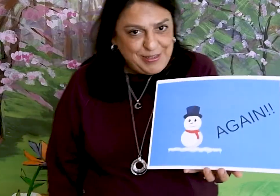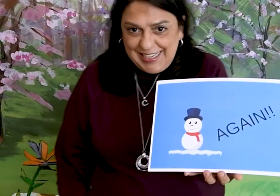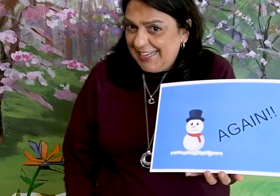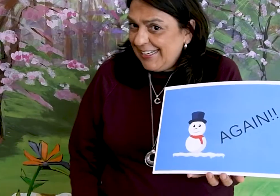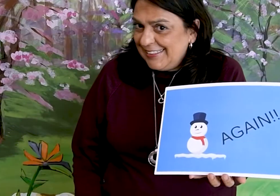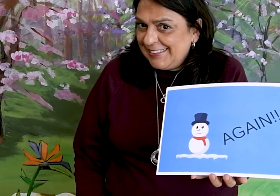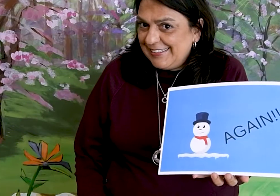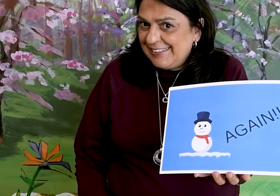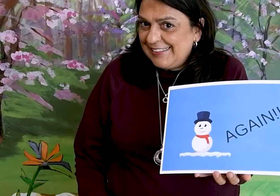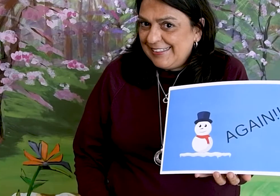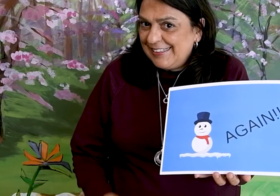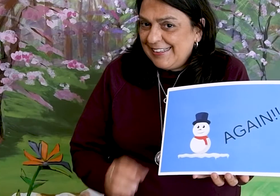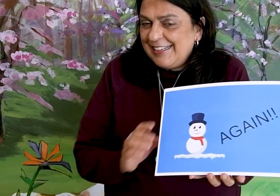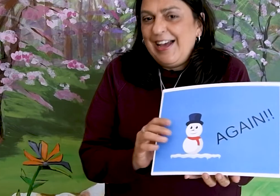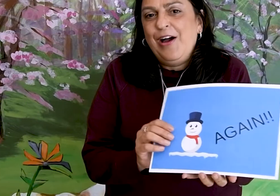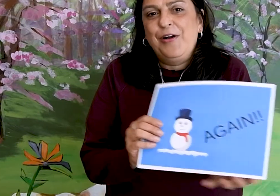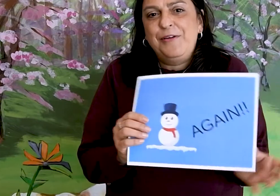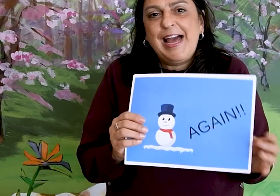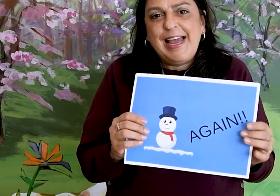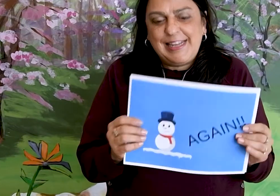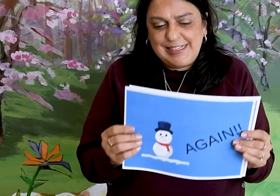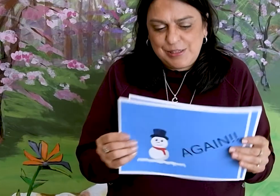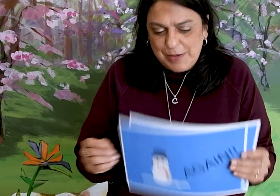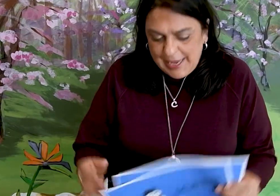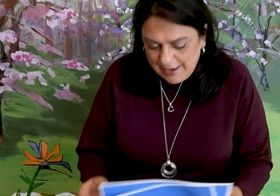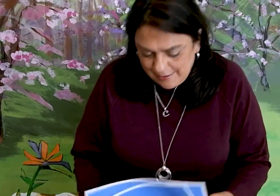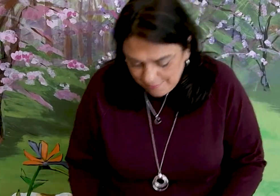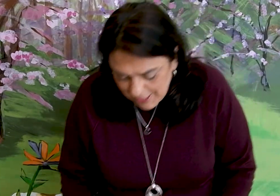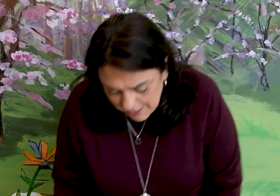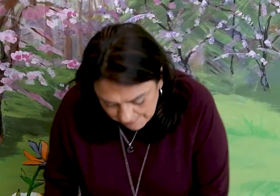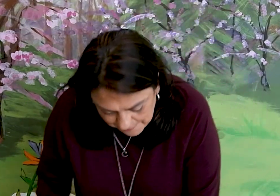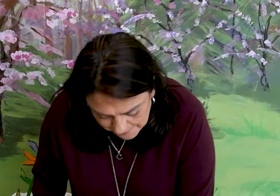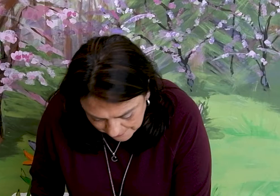again? All right, let's try it. Ready?